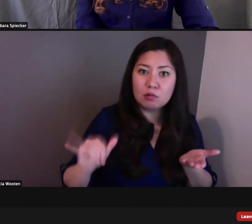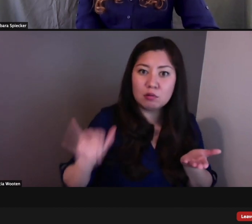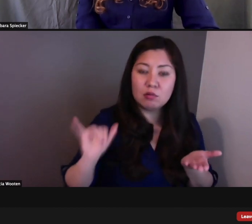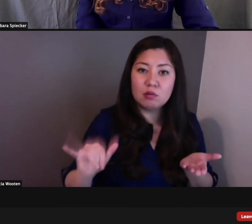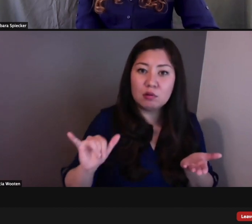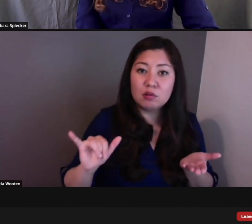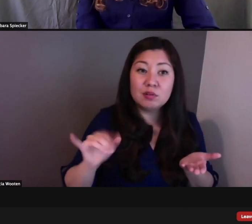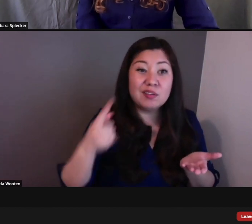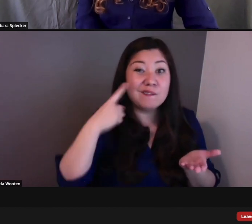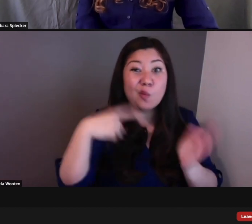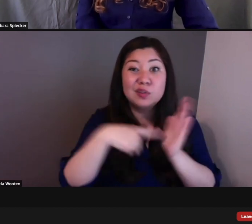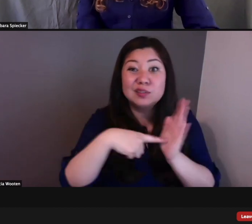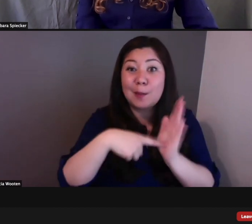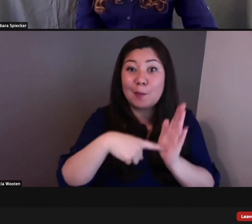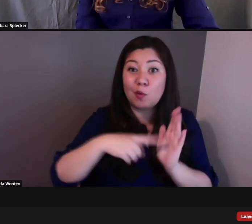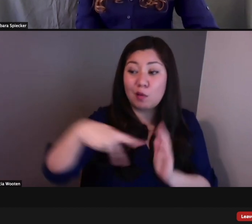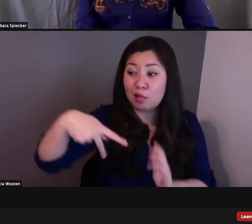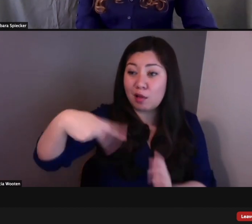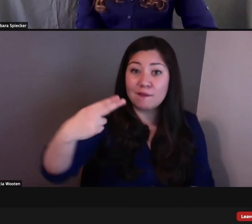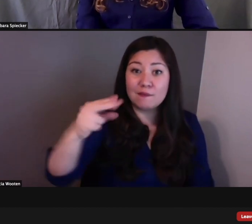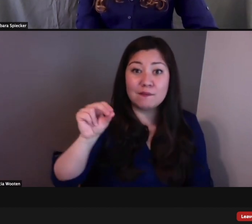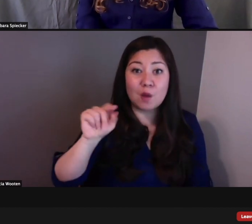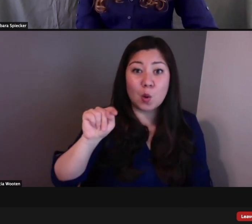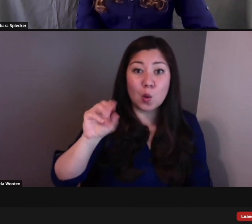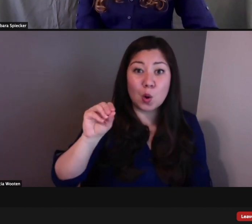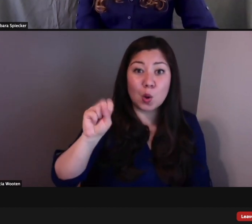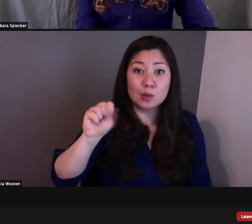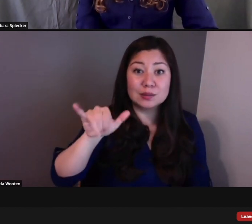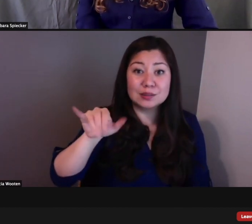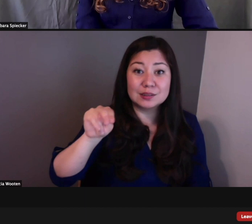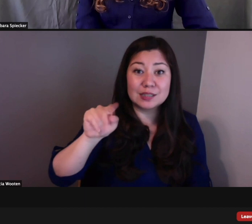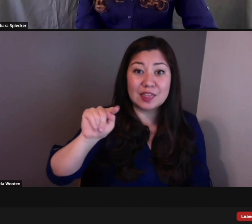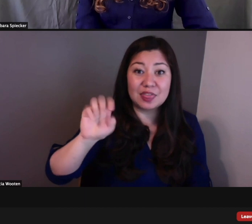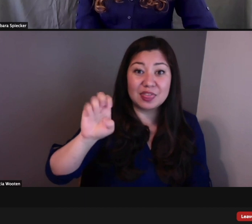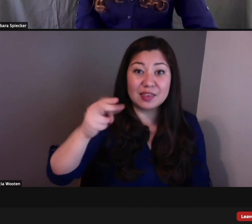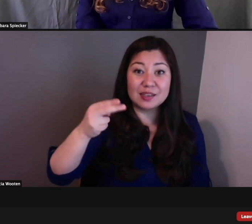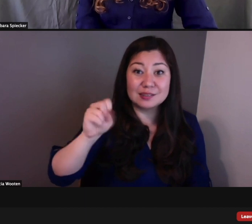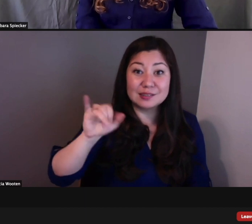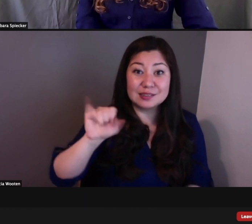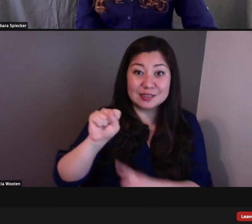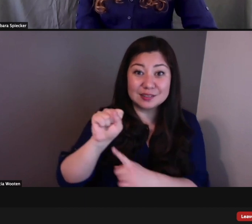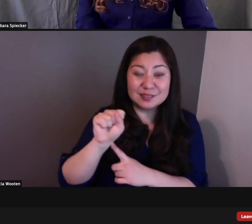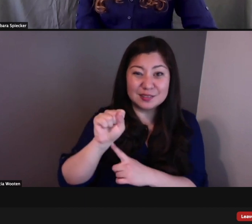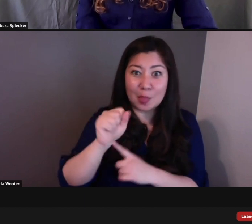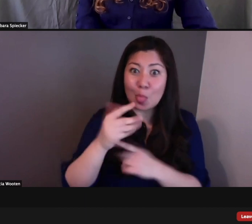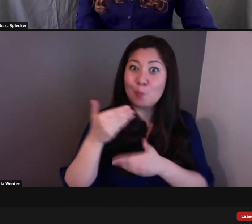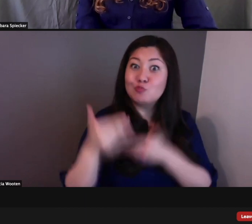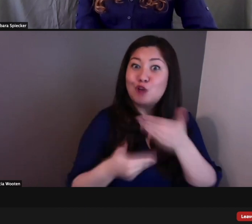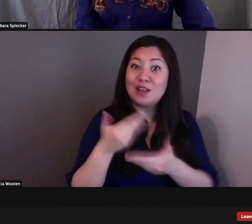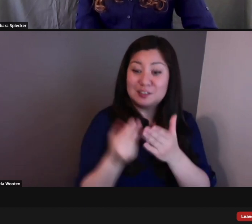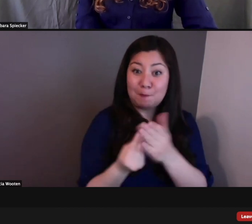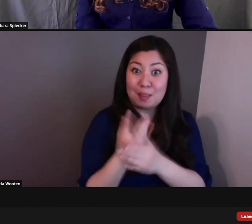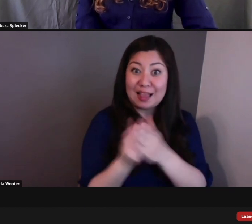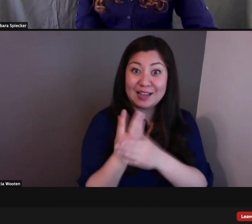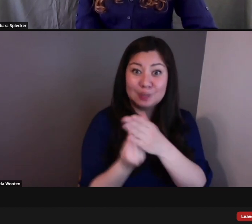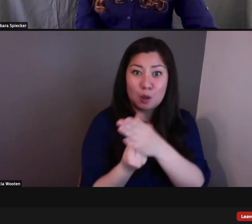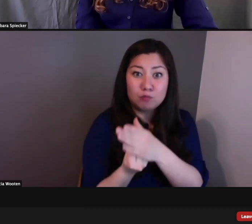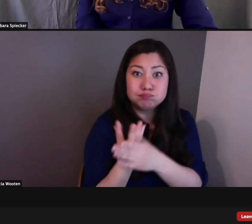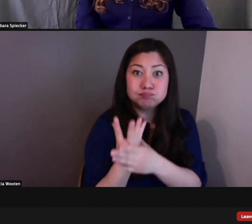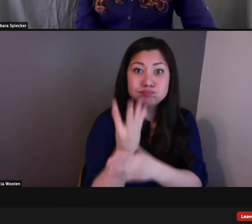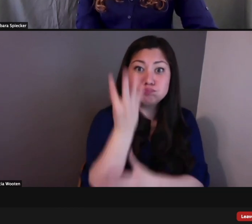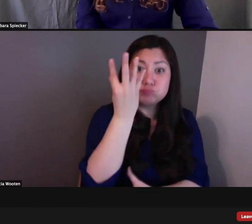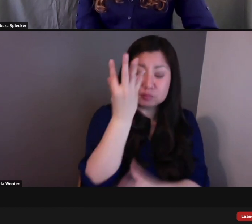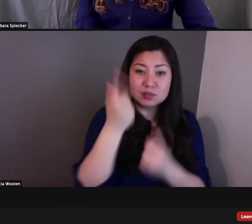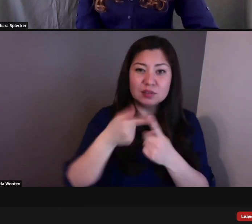it's important to recognize both languages independently, but really we want to encourage people to start